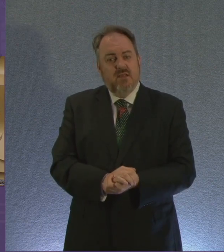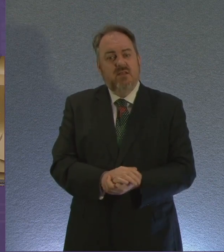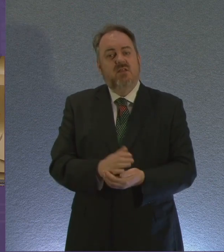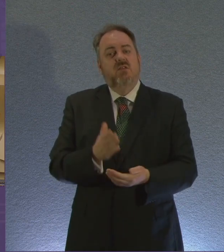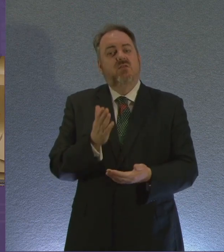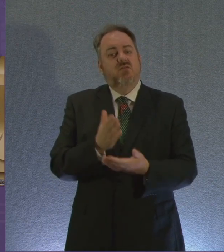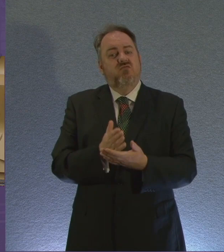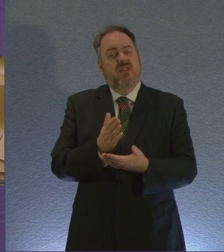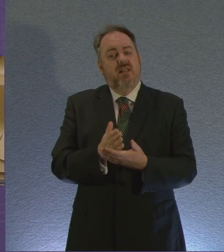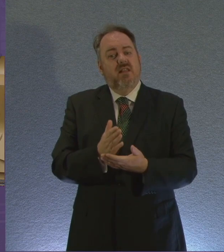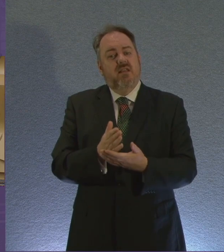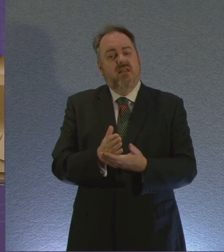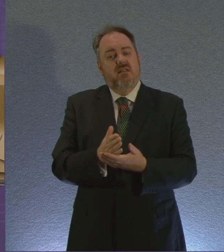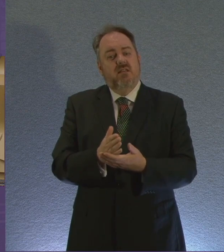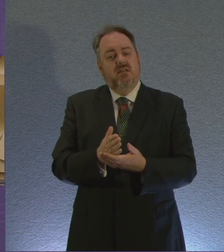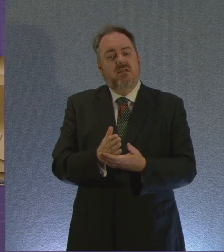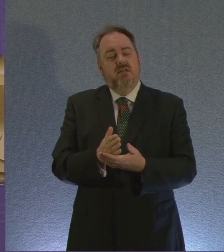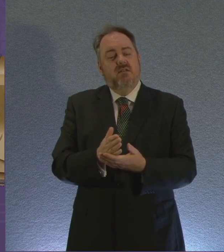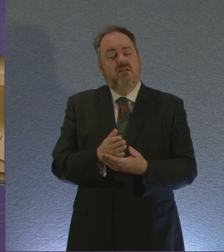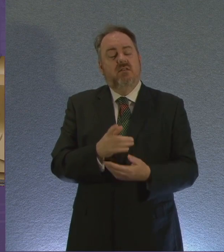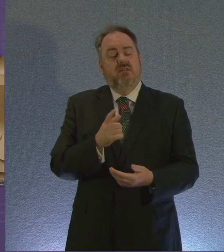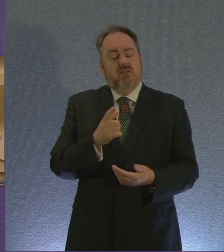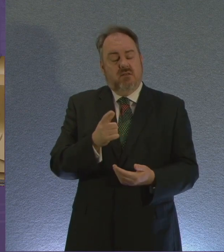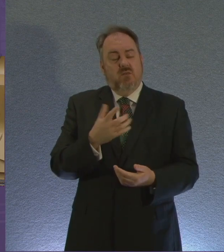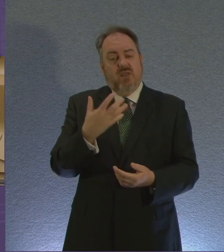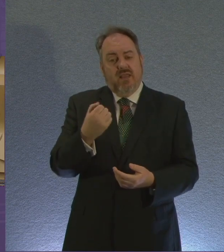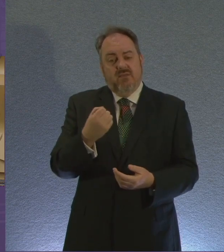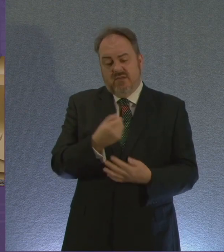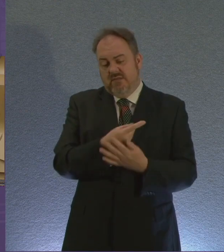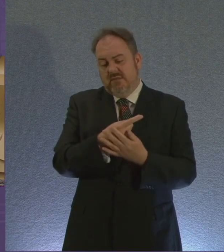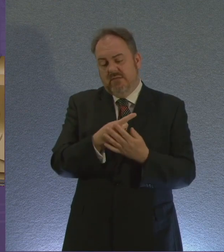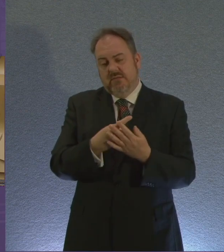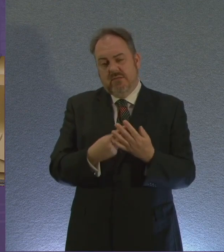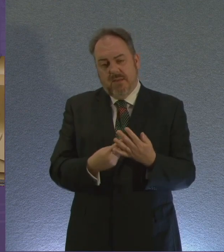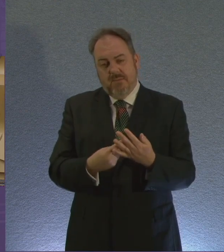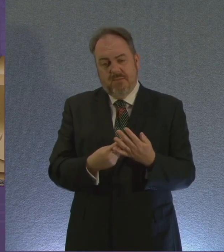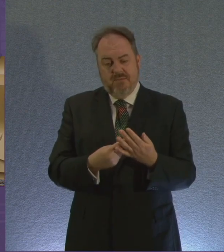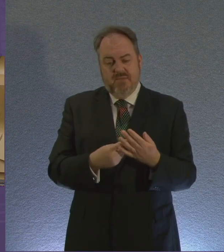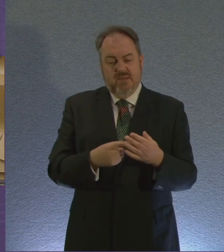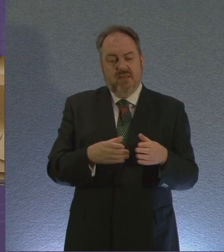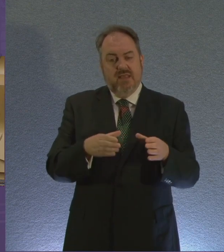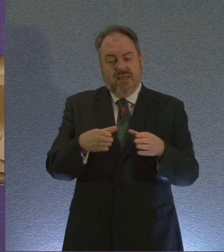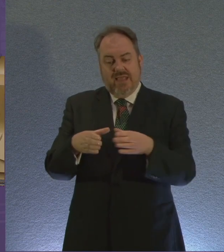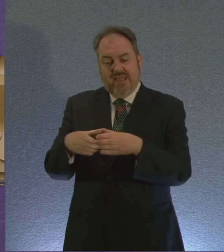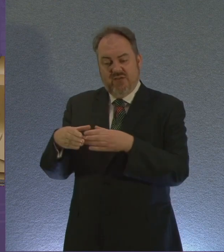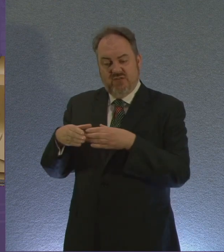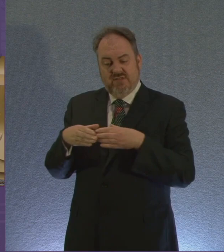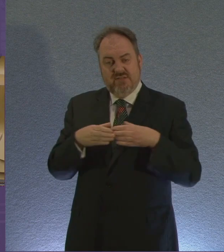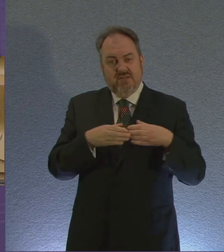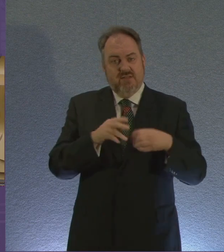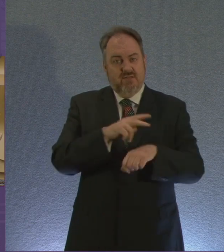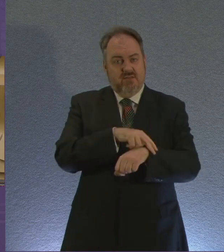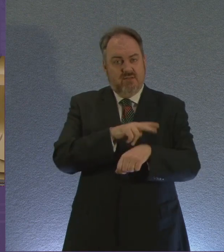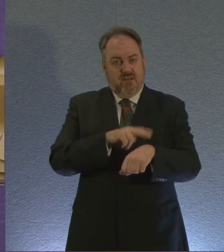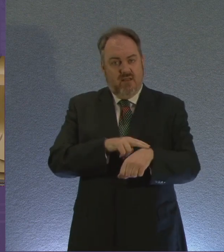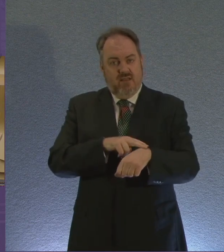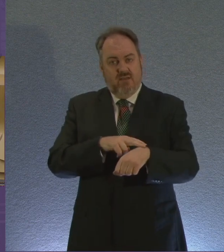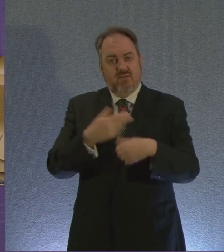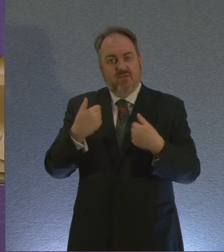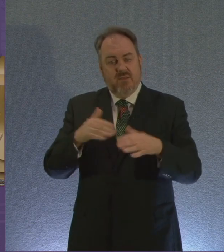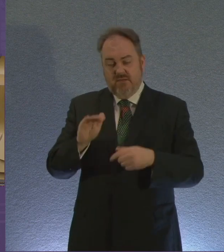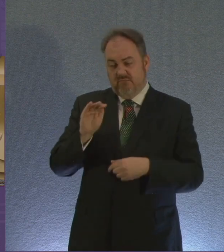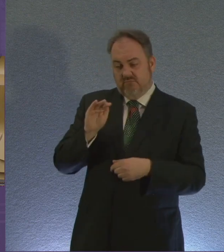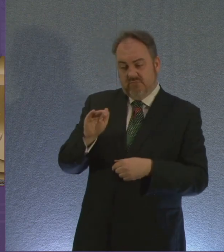a small number, and I wouldn't overplay this, it is a small number of agency staff have went back to the DWP